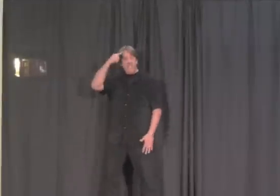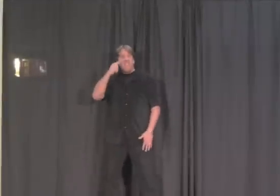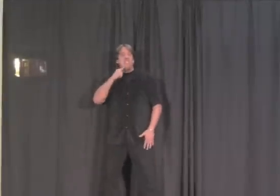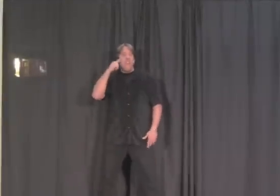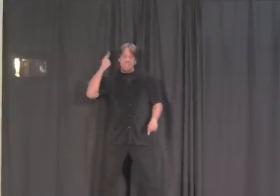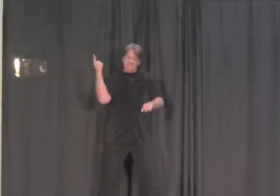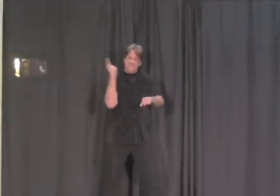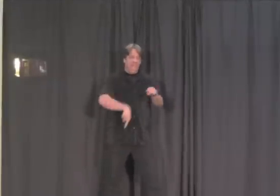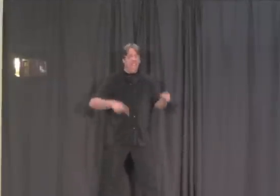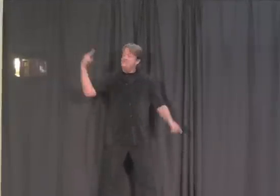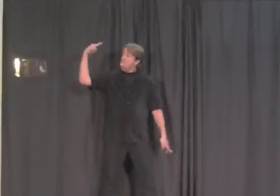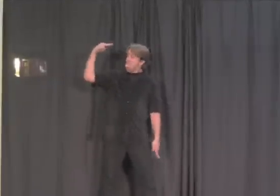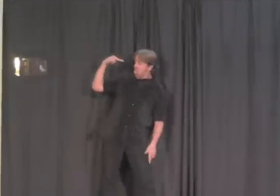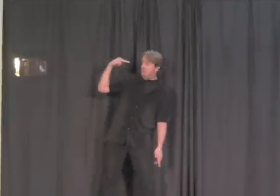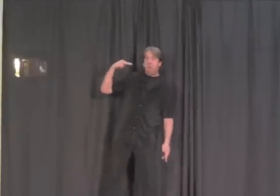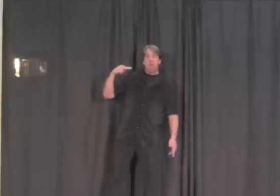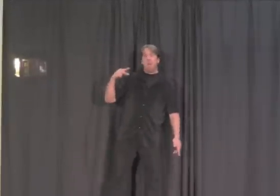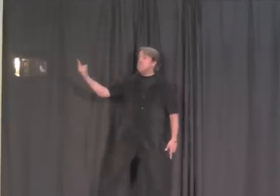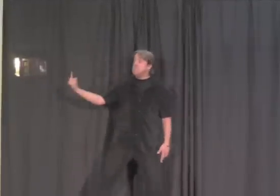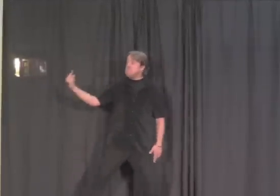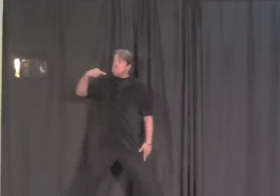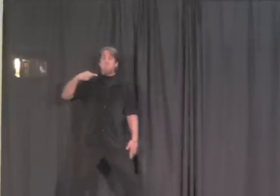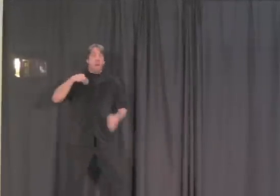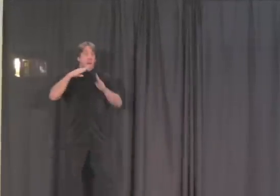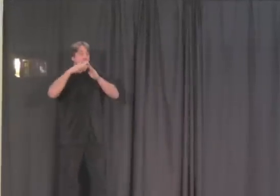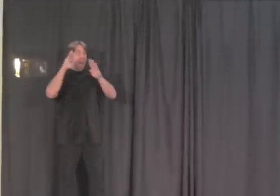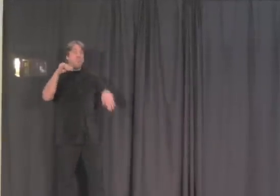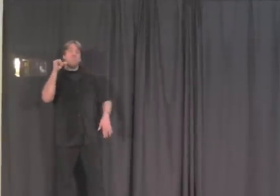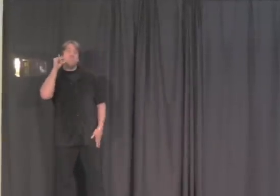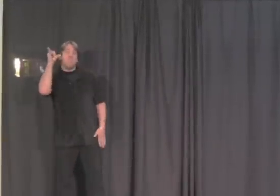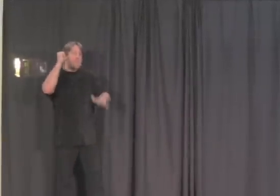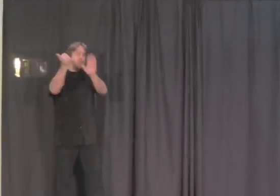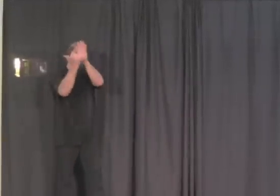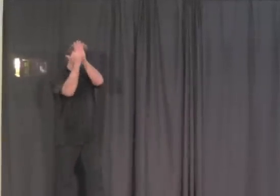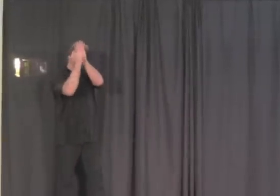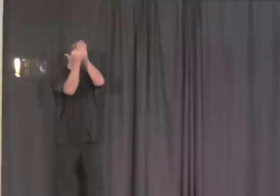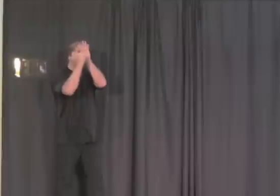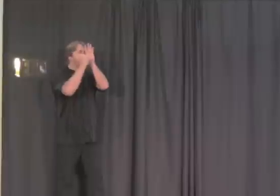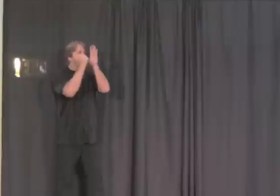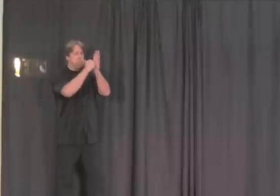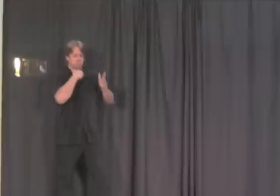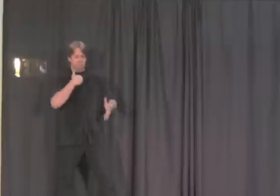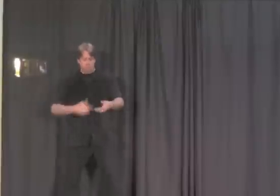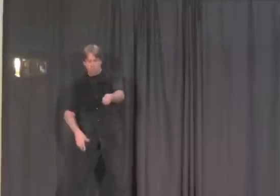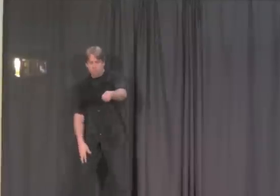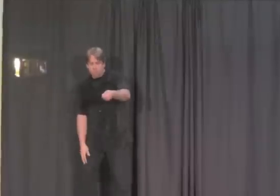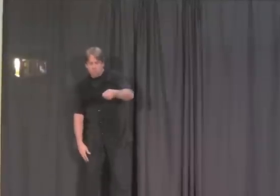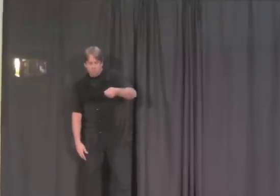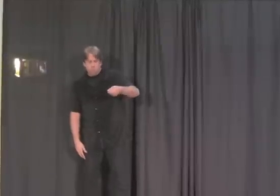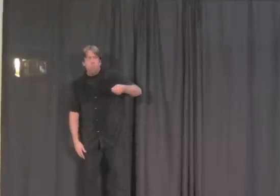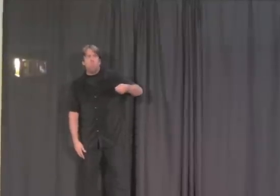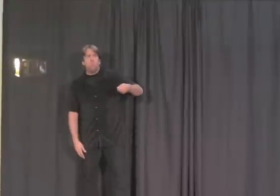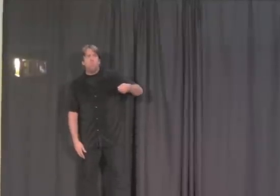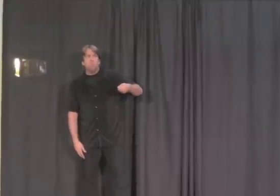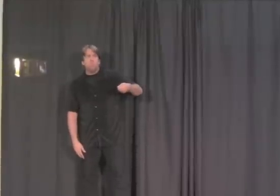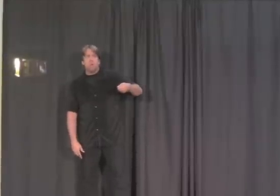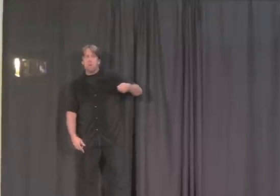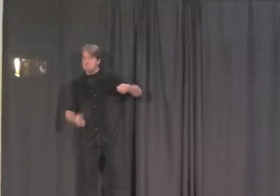My hearing neighbor thinks deaf can't. He looked down at me. He came to my home.